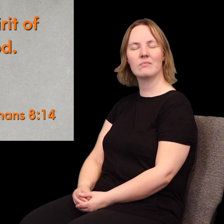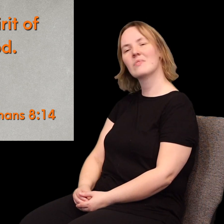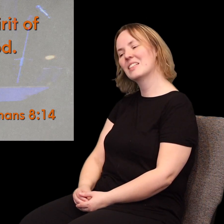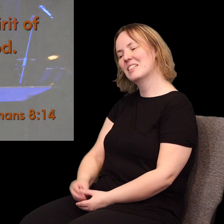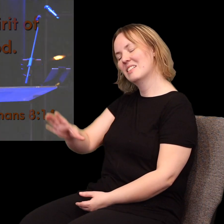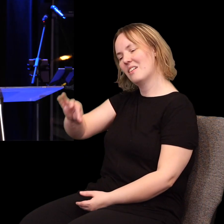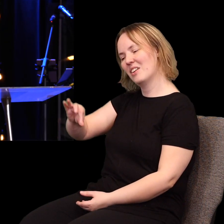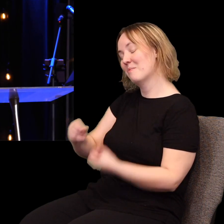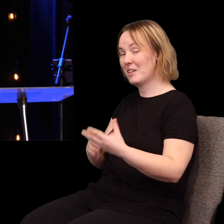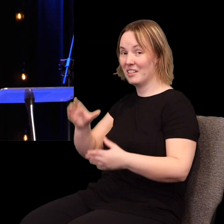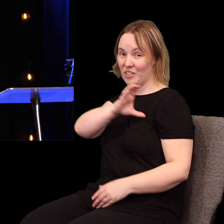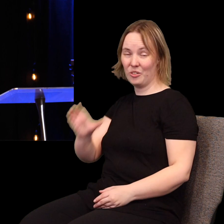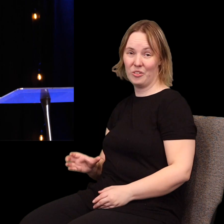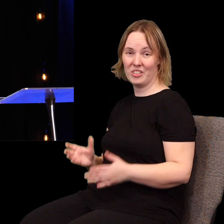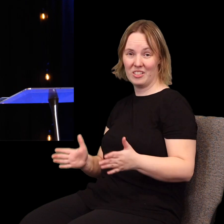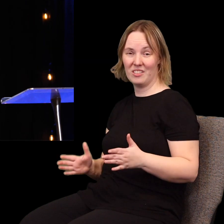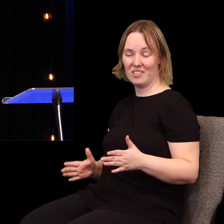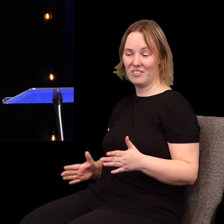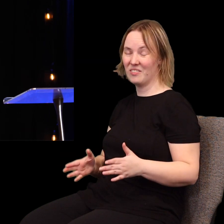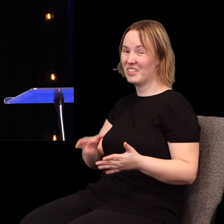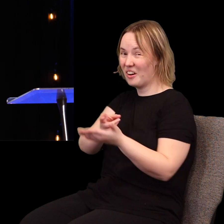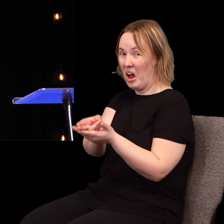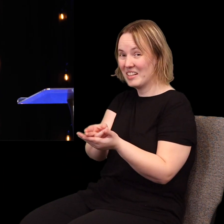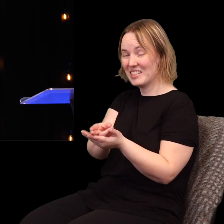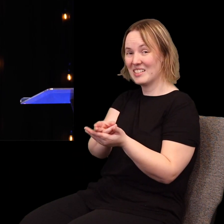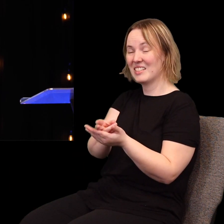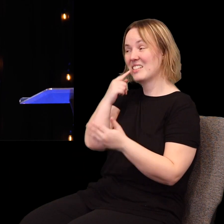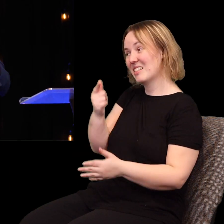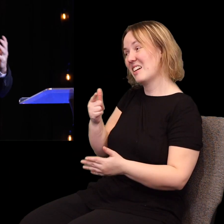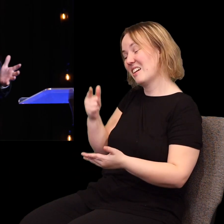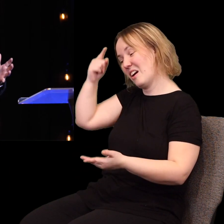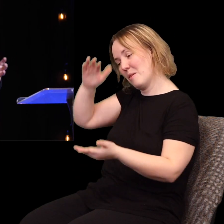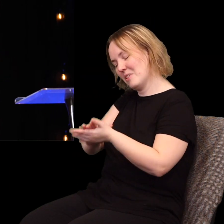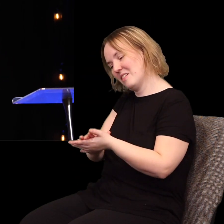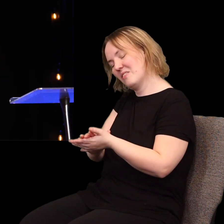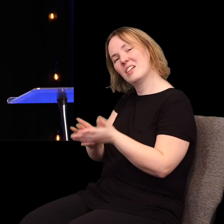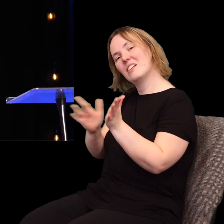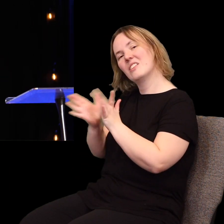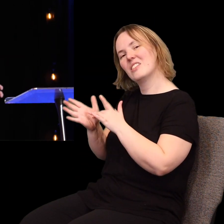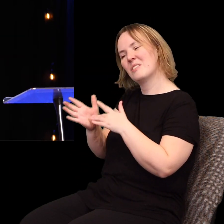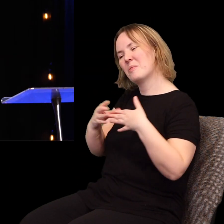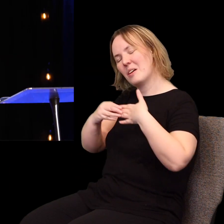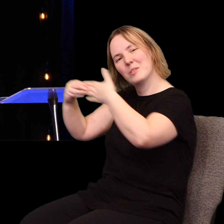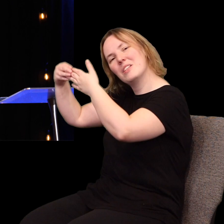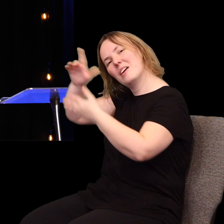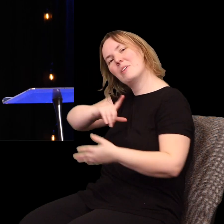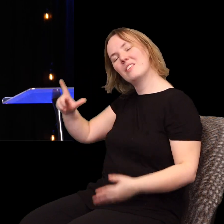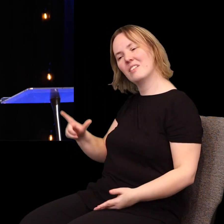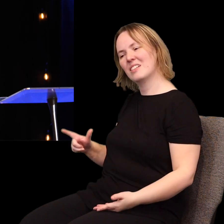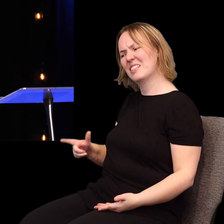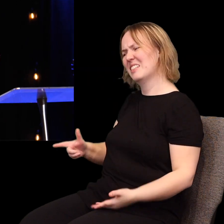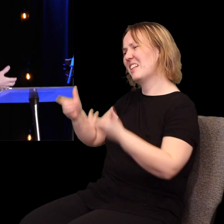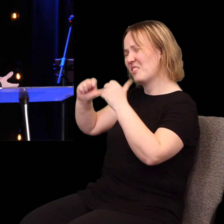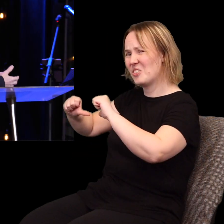God. You see, I find a lot of Christians who, if they're really honest, they say, well, Pastor, you know what? I believe in Jesus. When it comes to really being led by the Lord, I've